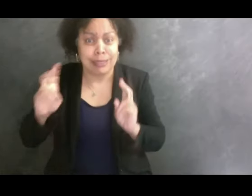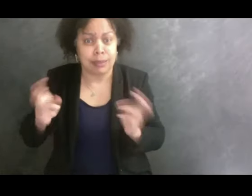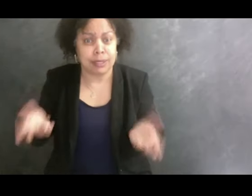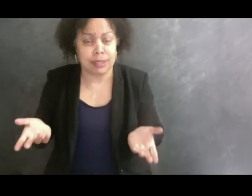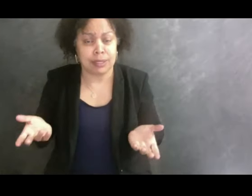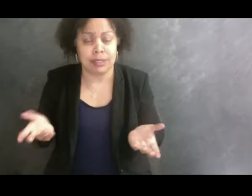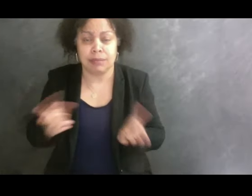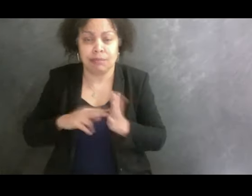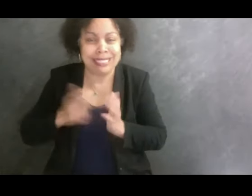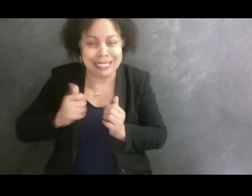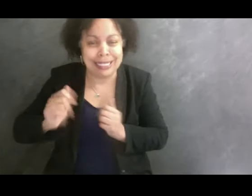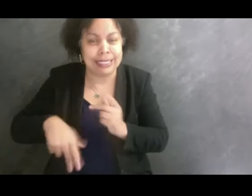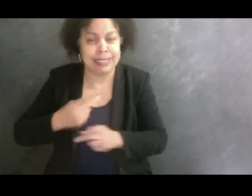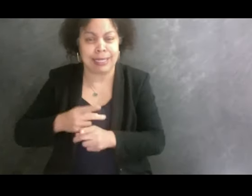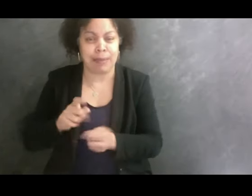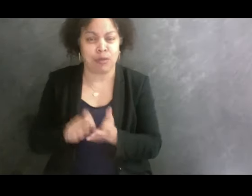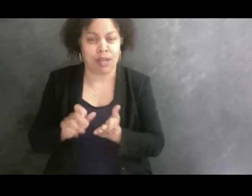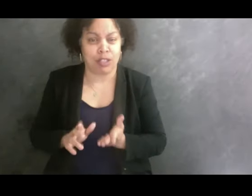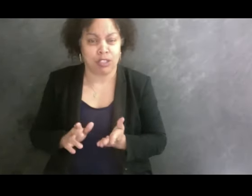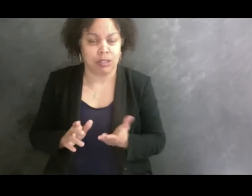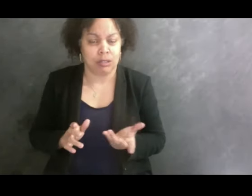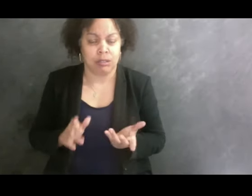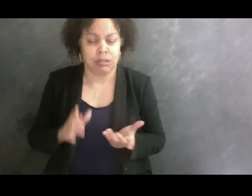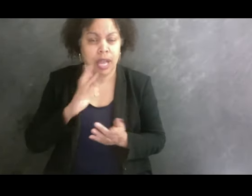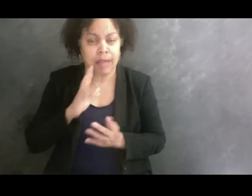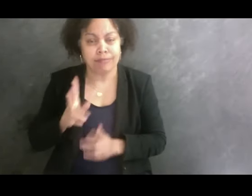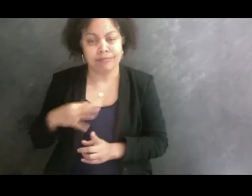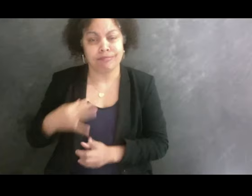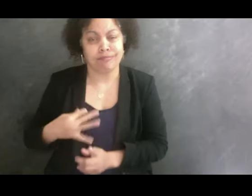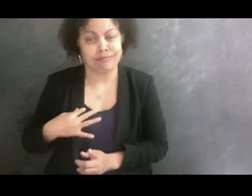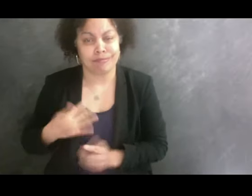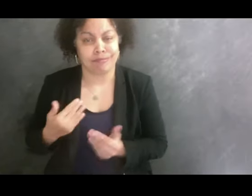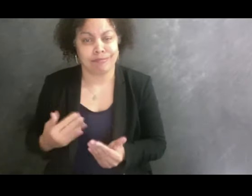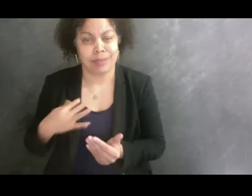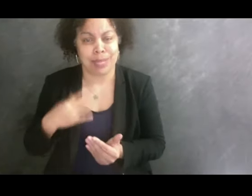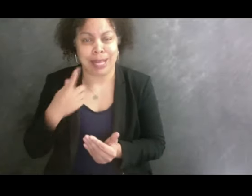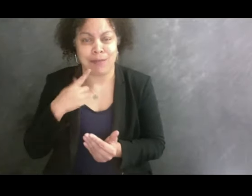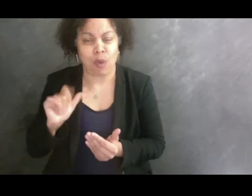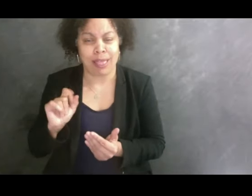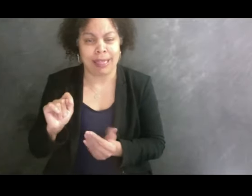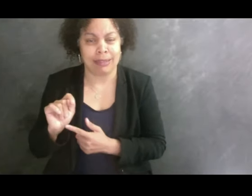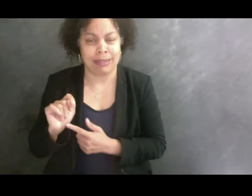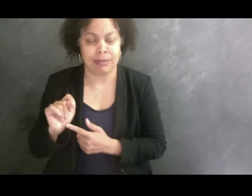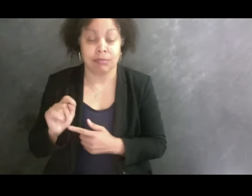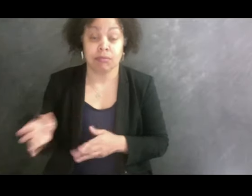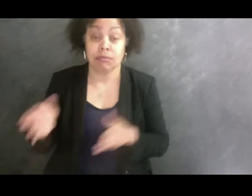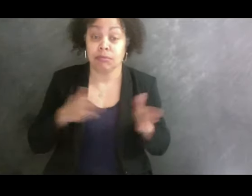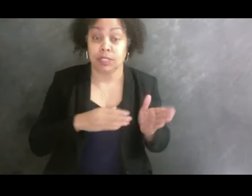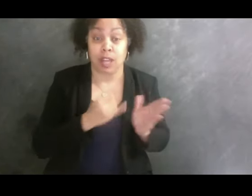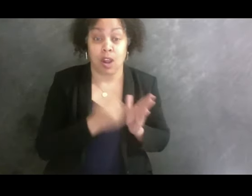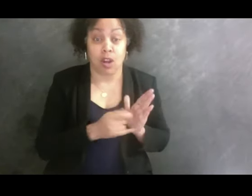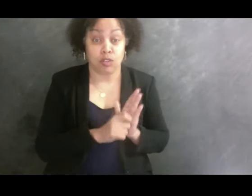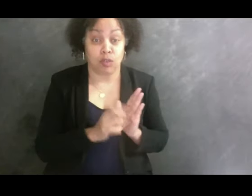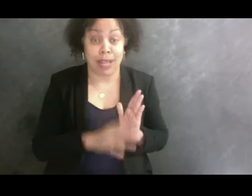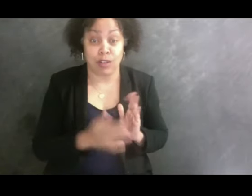any kind of writer and apply to the literature category. The Arts Writers Grant, as far as I understand it, and I should say,